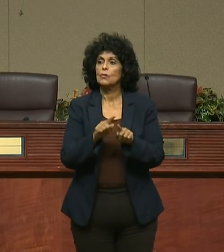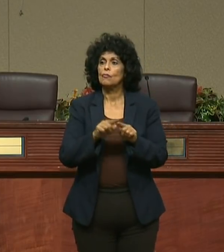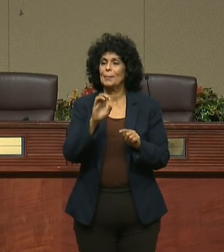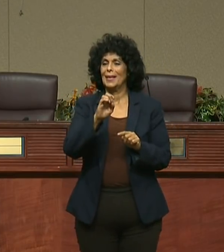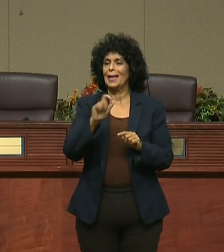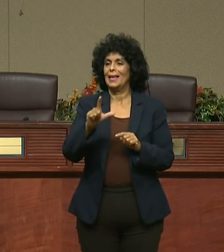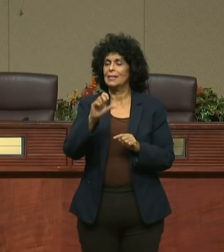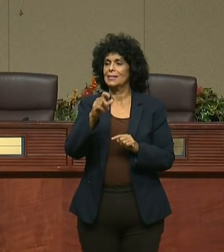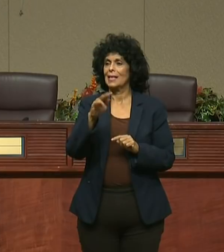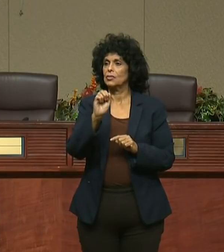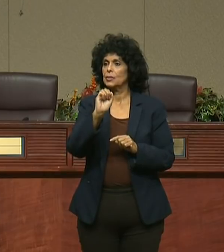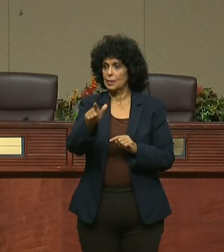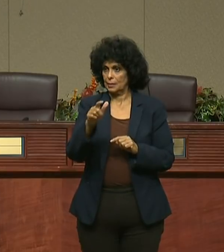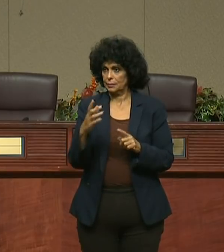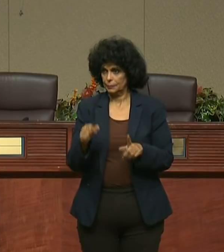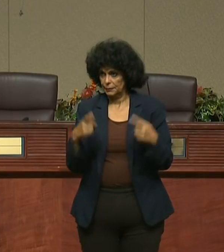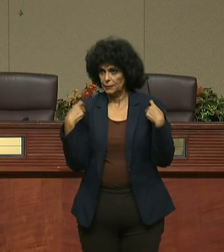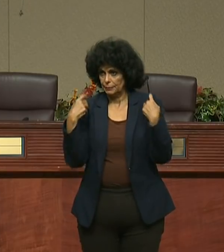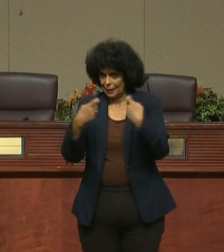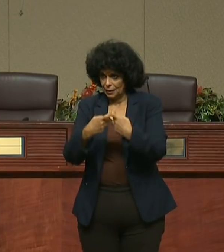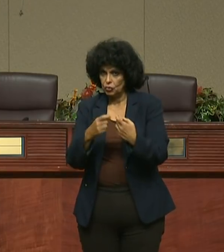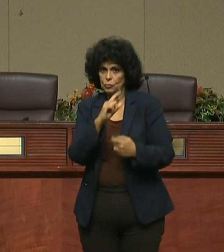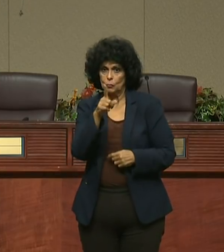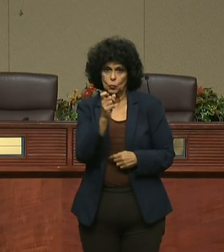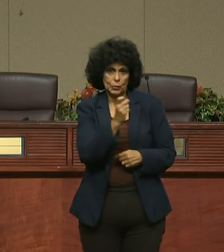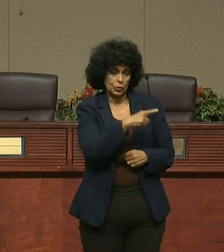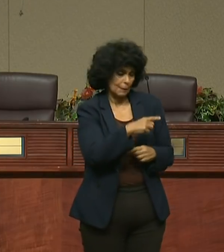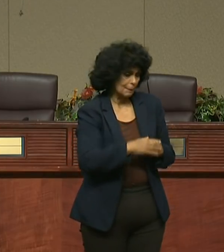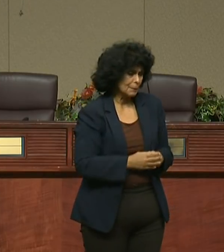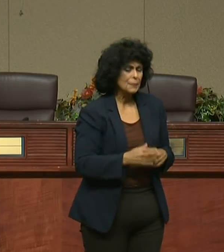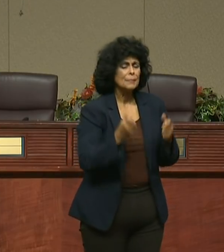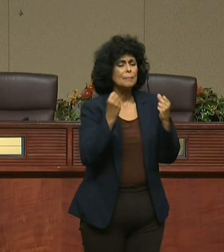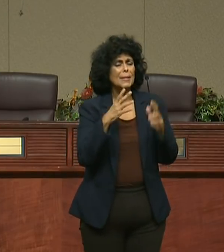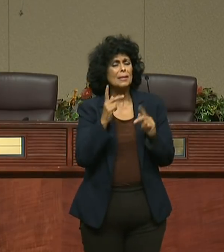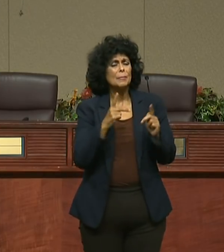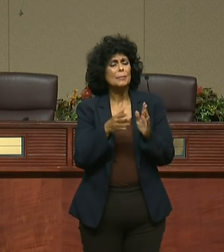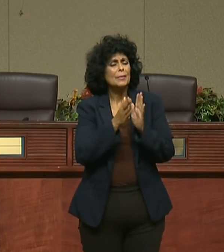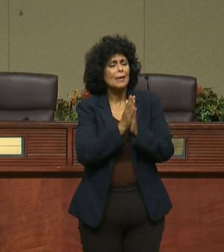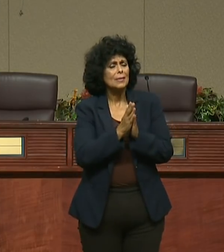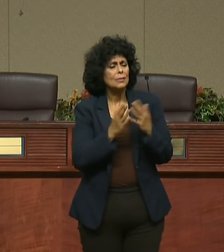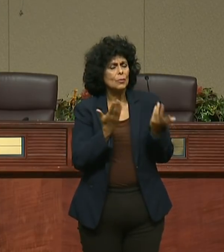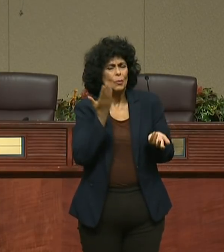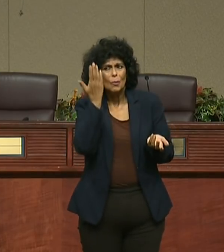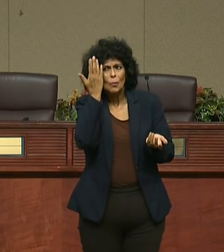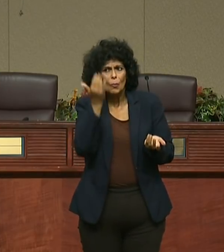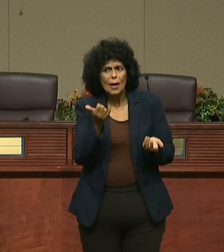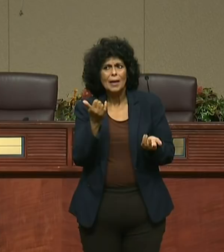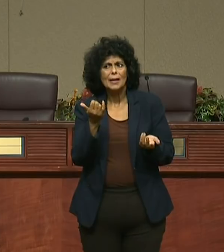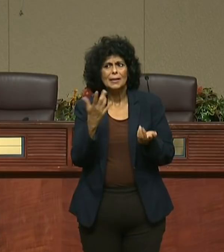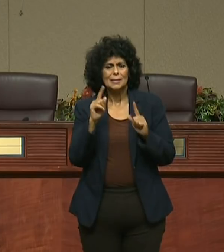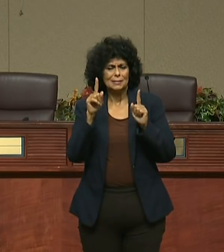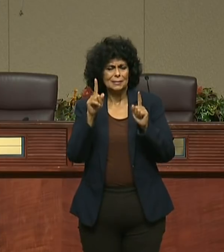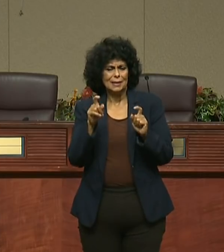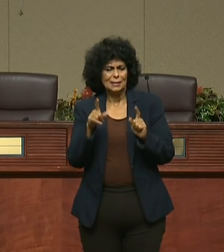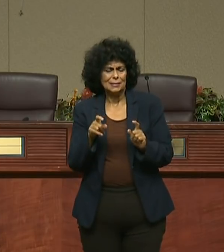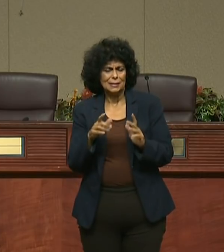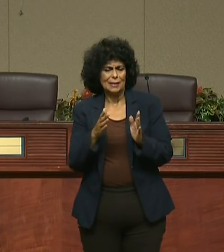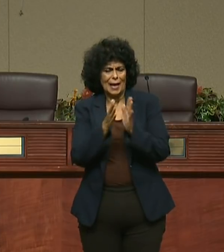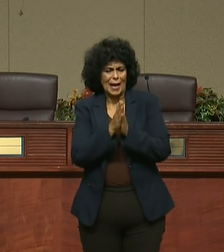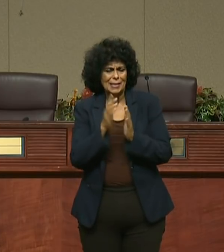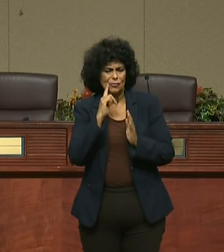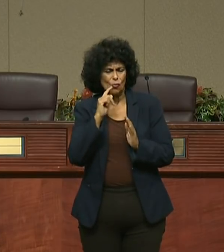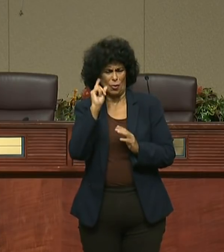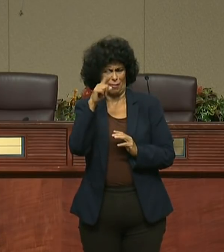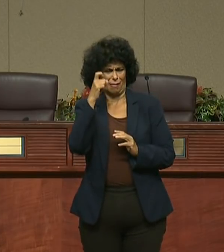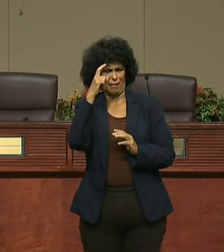this in Spanish. Her question is, many people have asked us why the testing sites are asking for a government issue ID. We